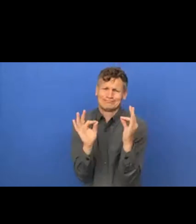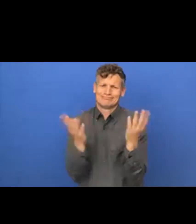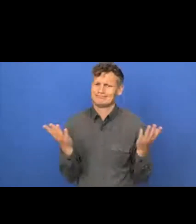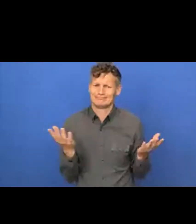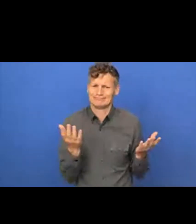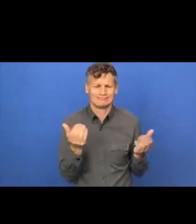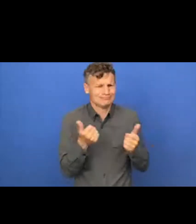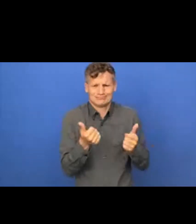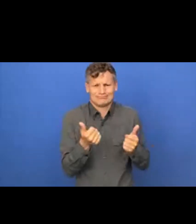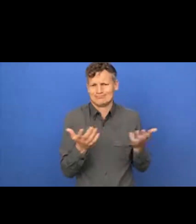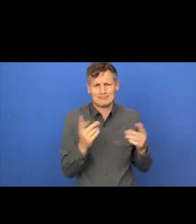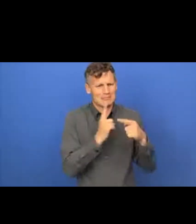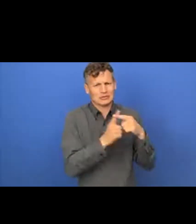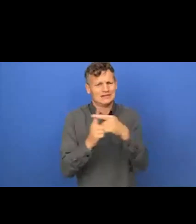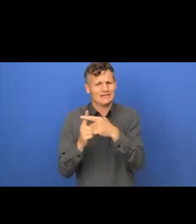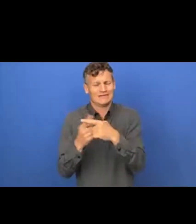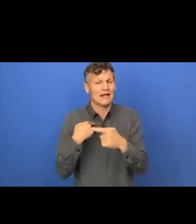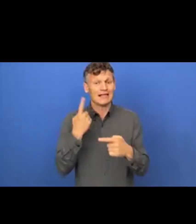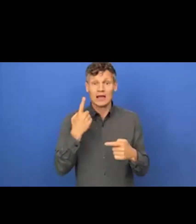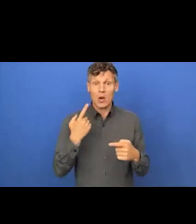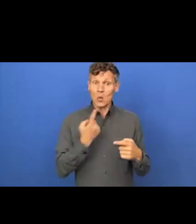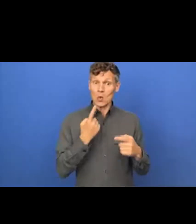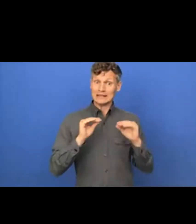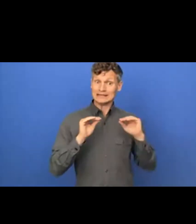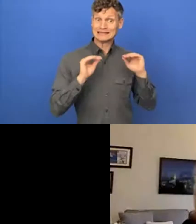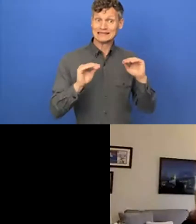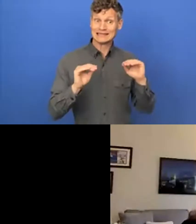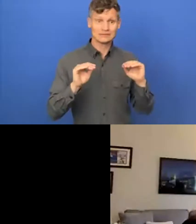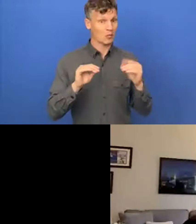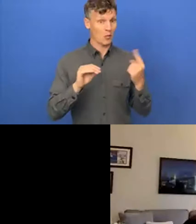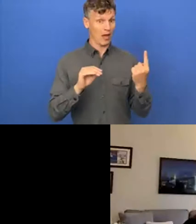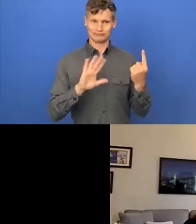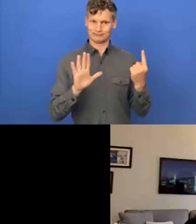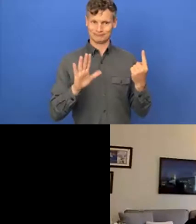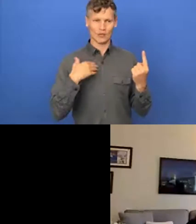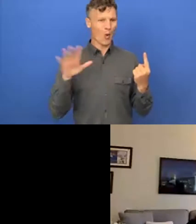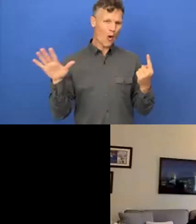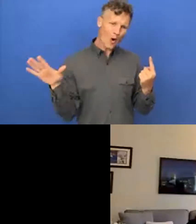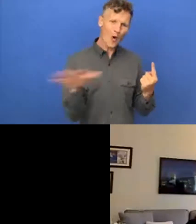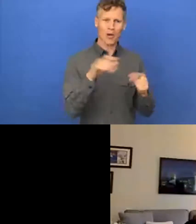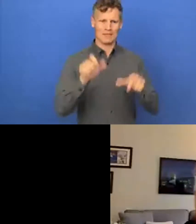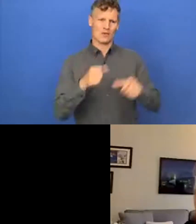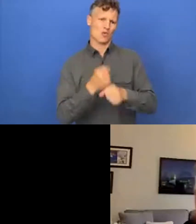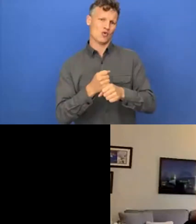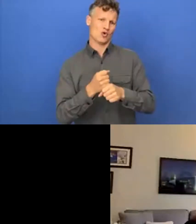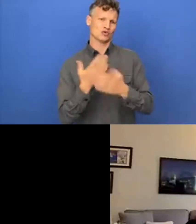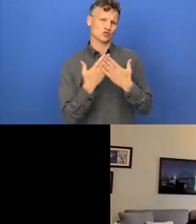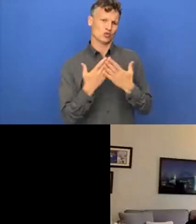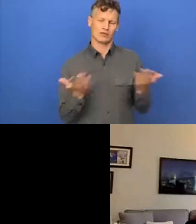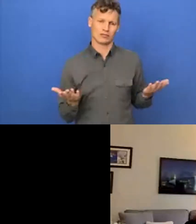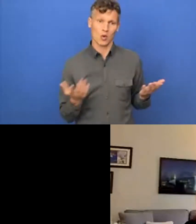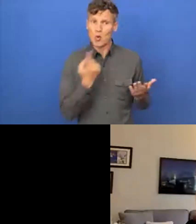only teachers, but whole school staff, because oftentimes bullying can come from the janitor, the school cleaning